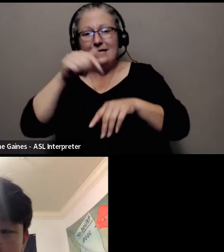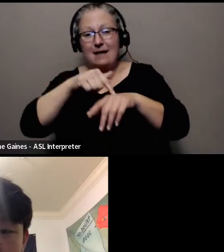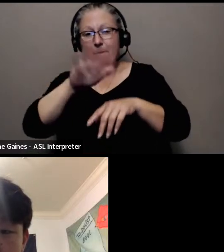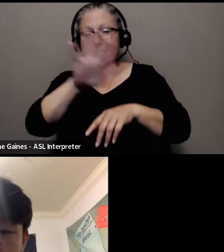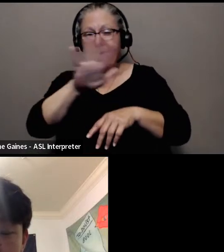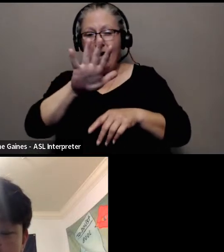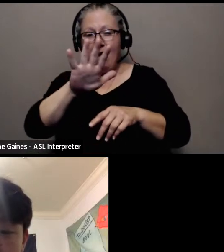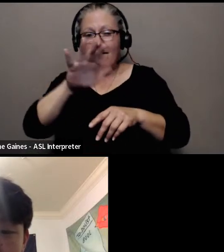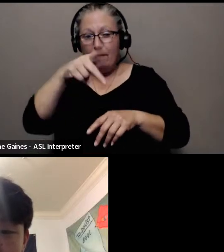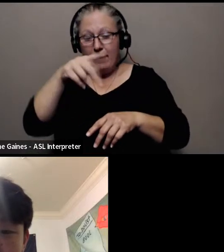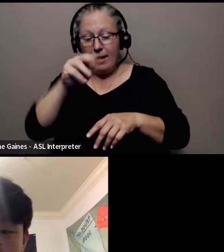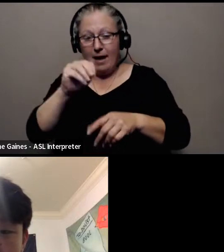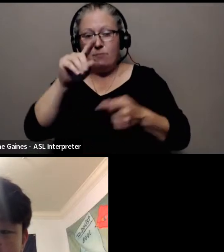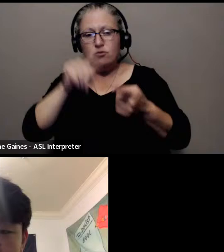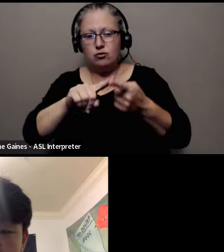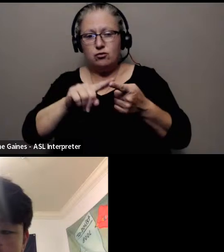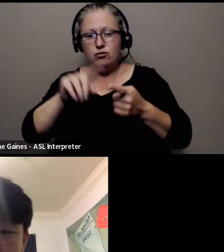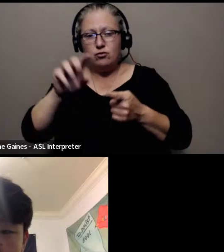to